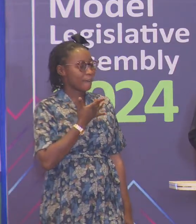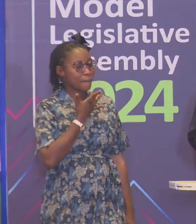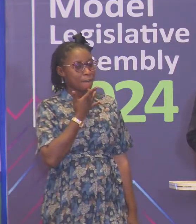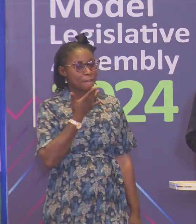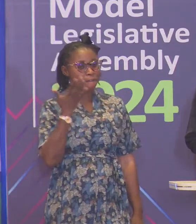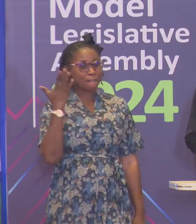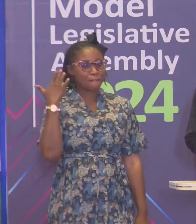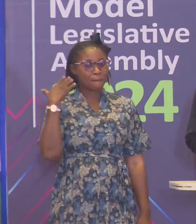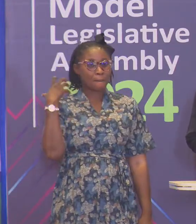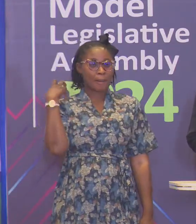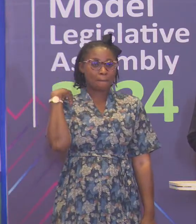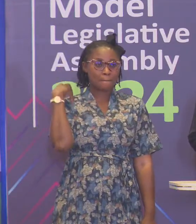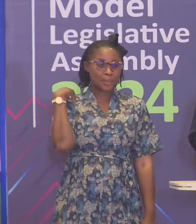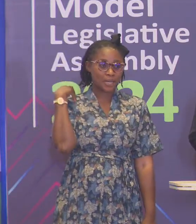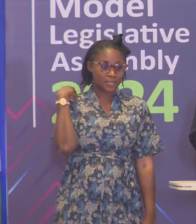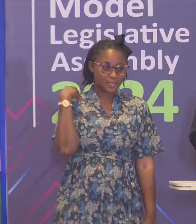boss,